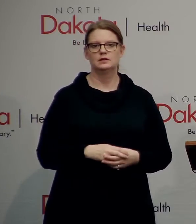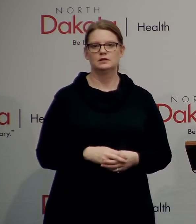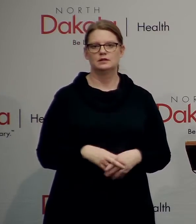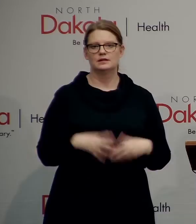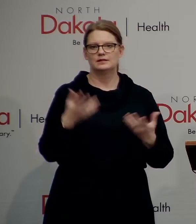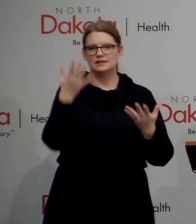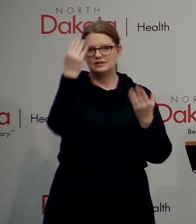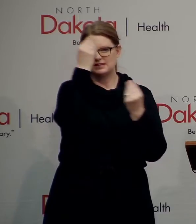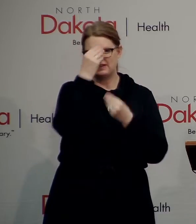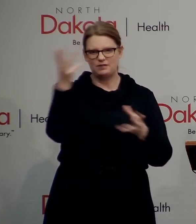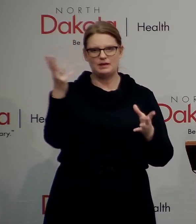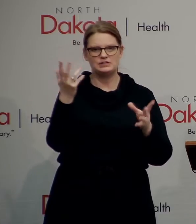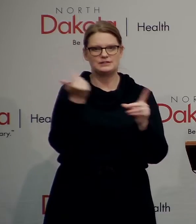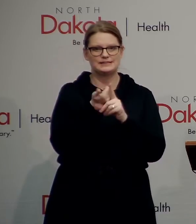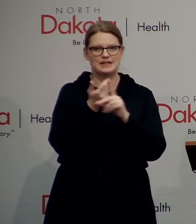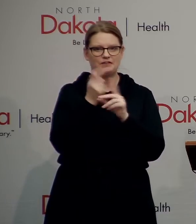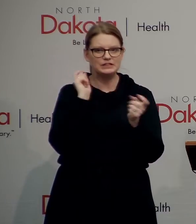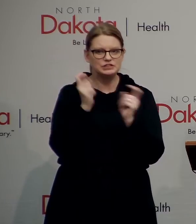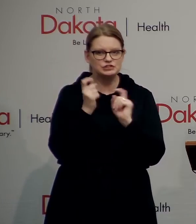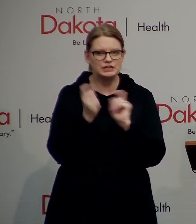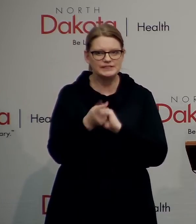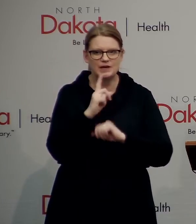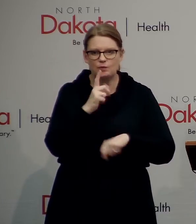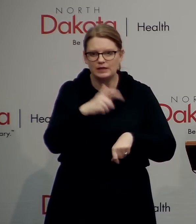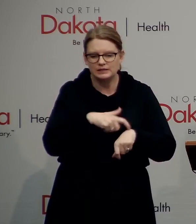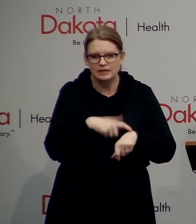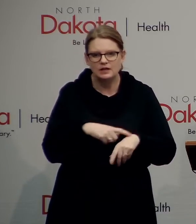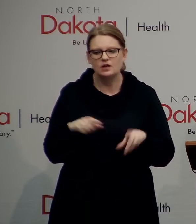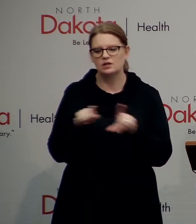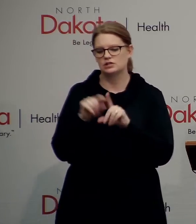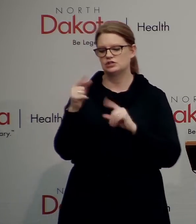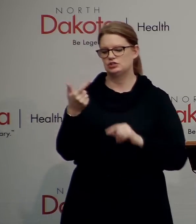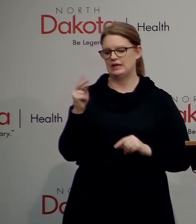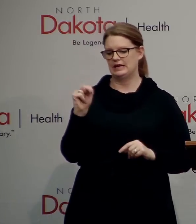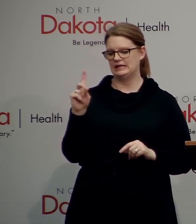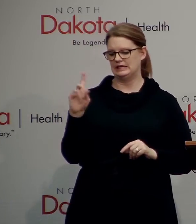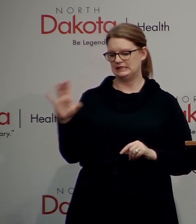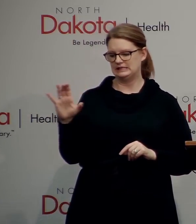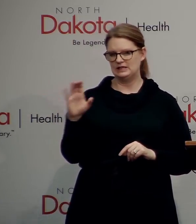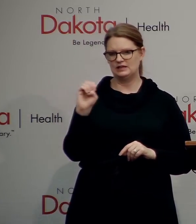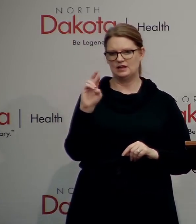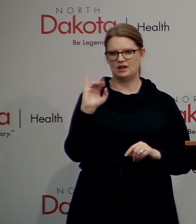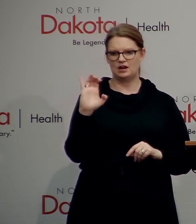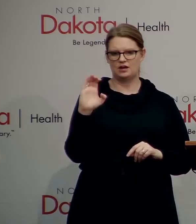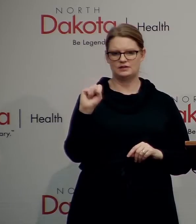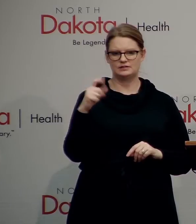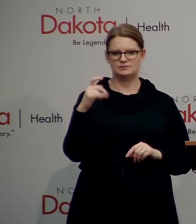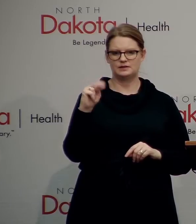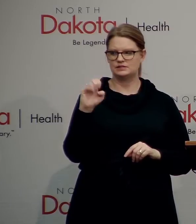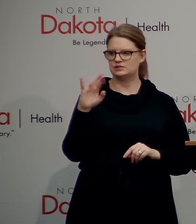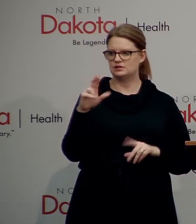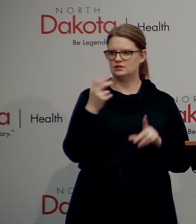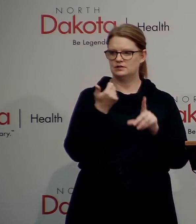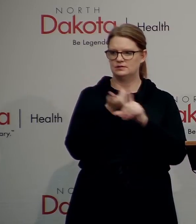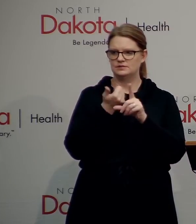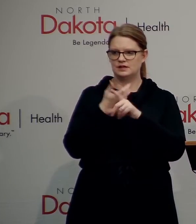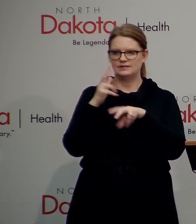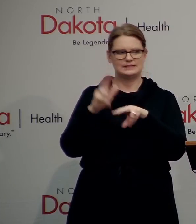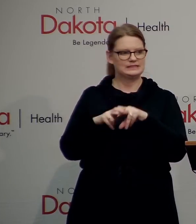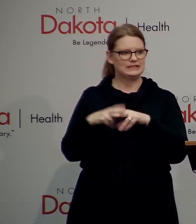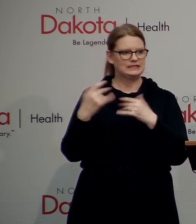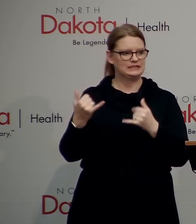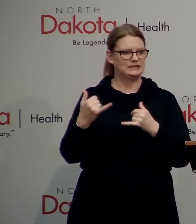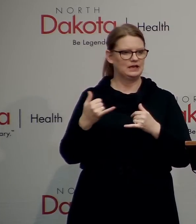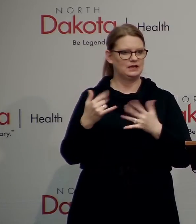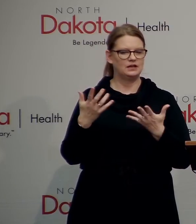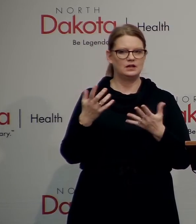developing real time. We have also partnered with GNDC. I thank Eric Spencer, who's sitting here today, as we are hosting together